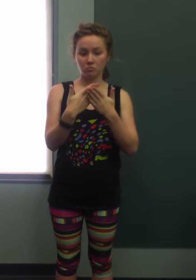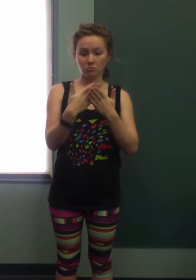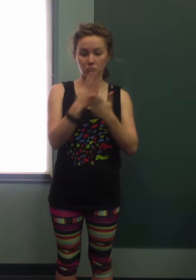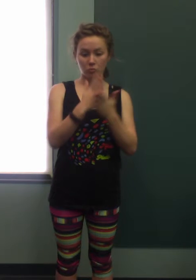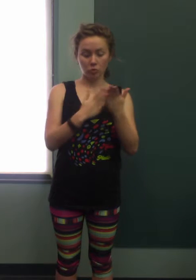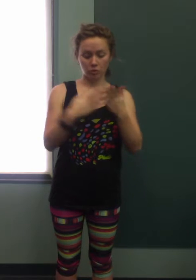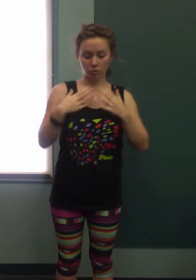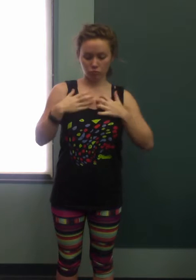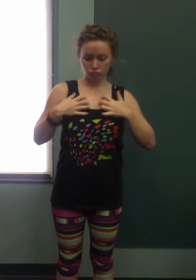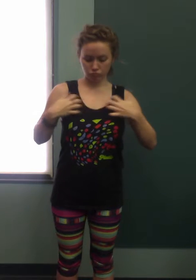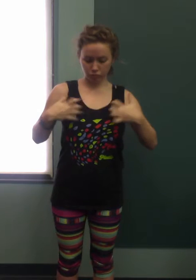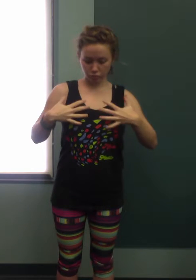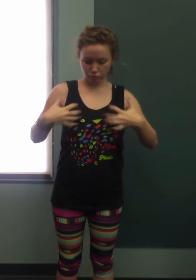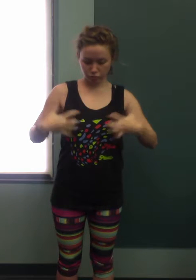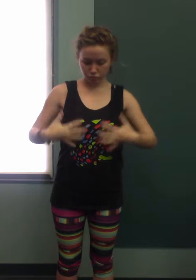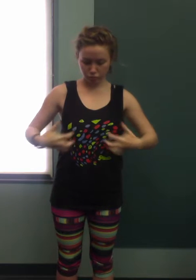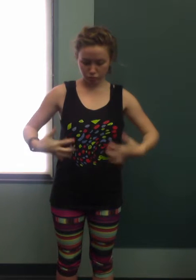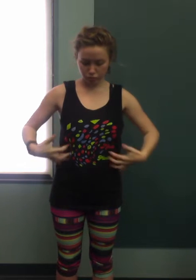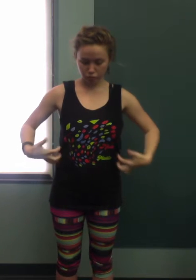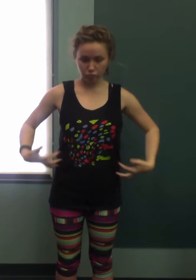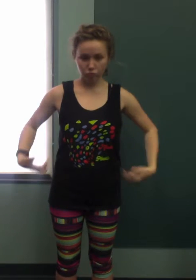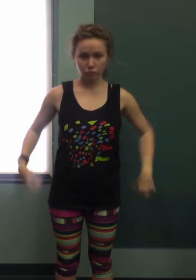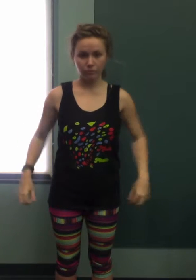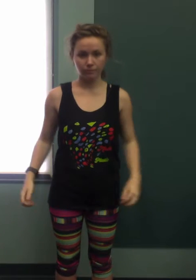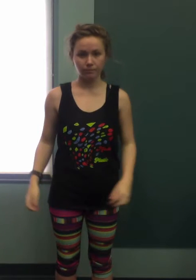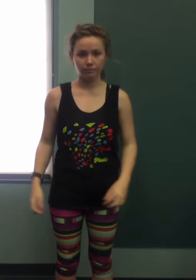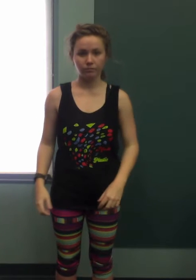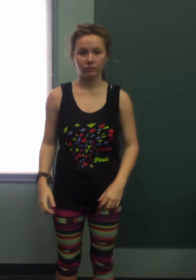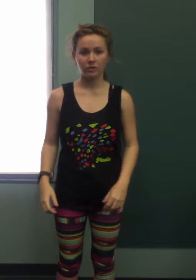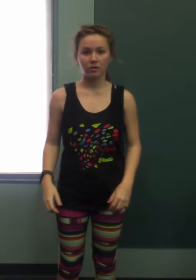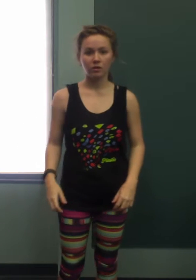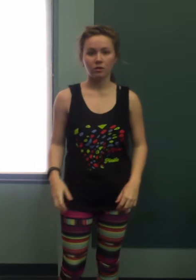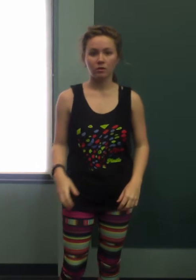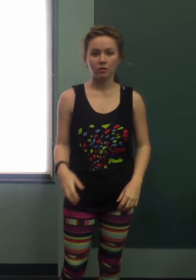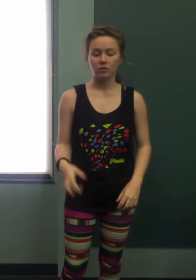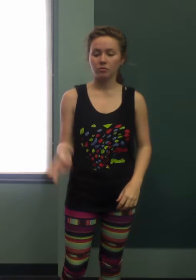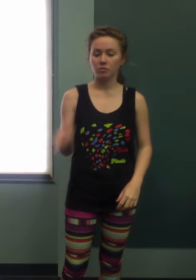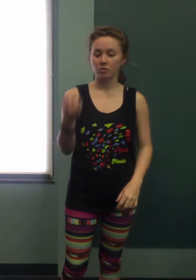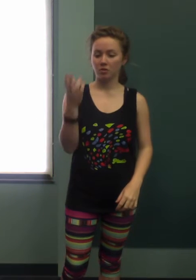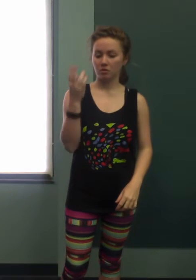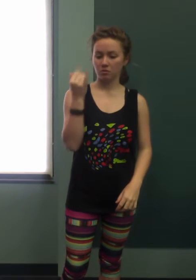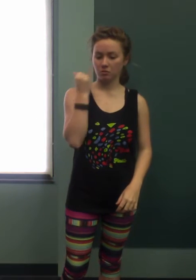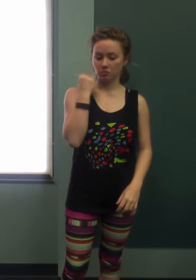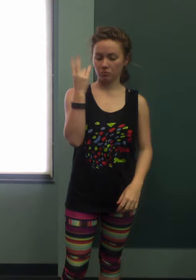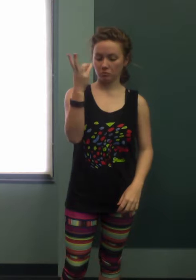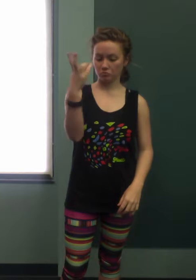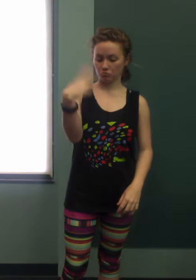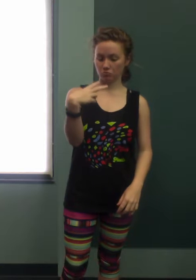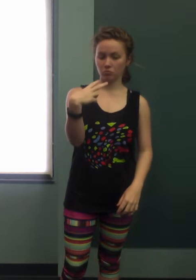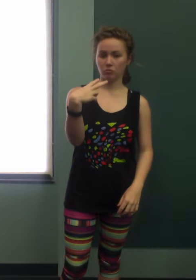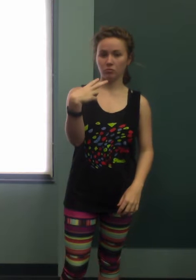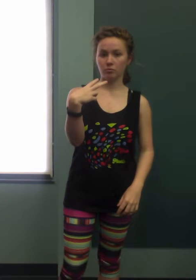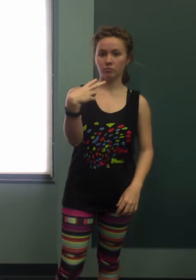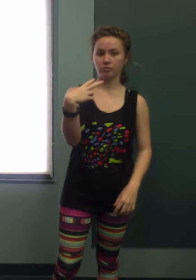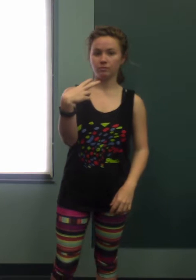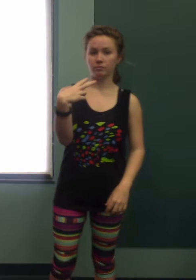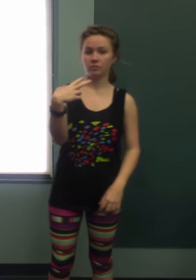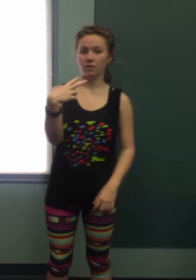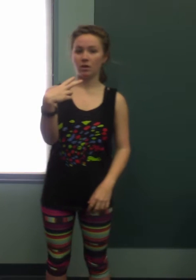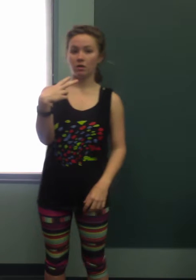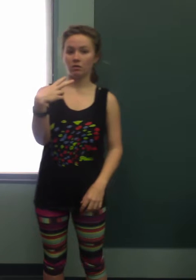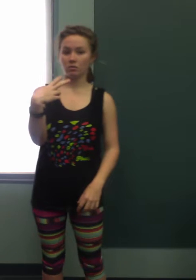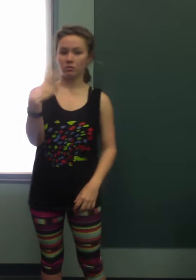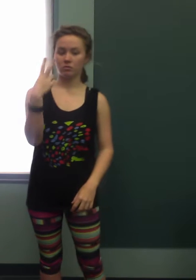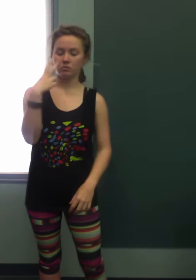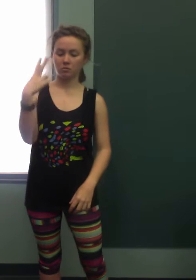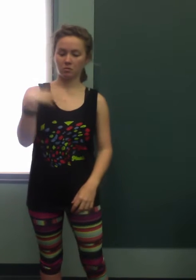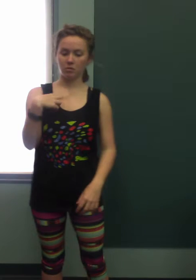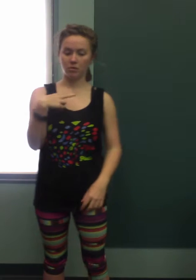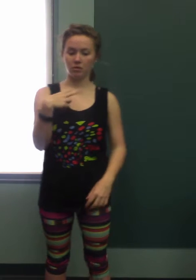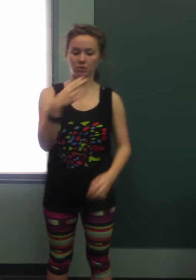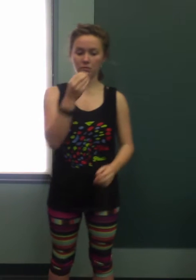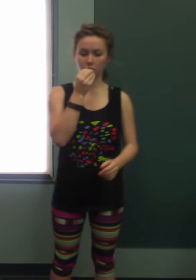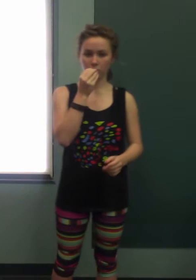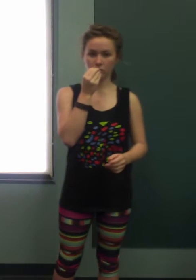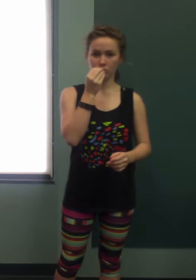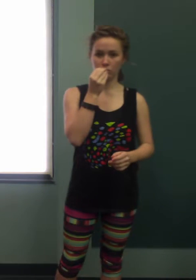is protein that was in food I ate weeks or months ago. And so a good way to see if you understand the